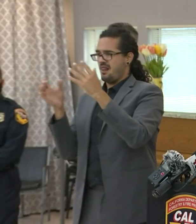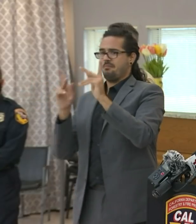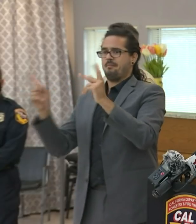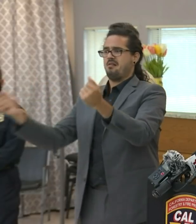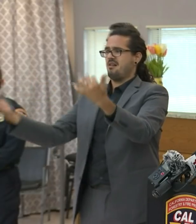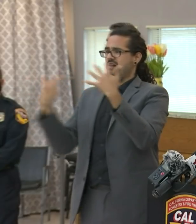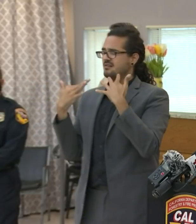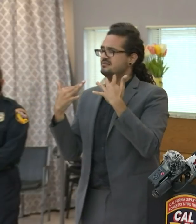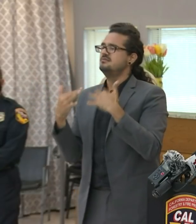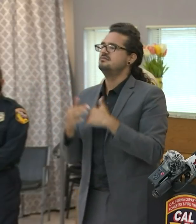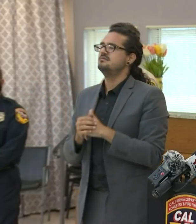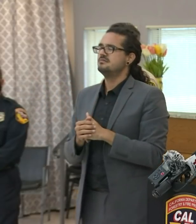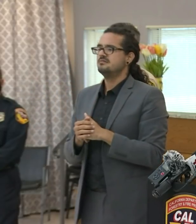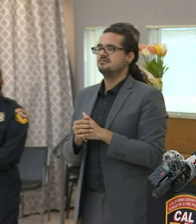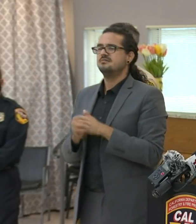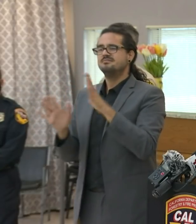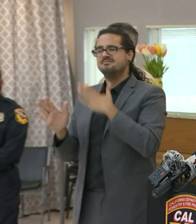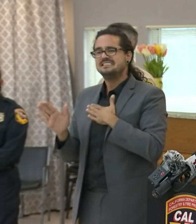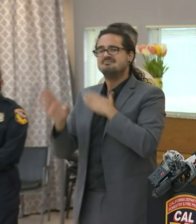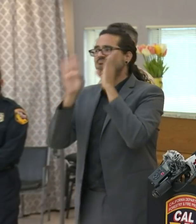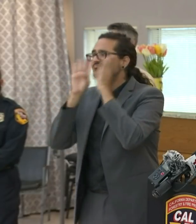to the advice of these fire experts.